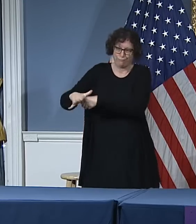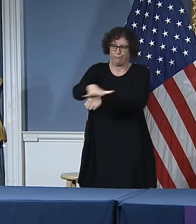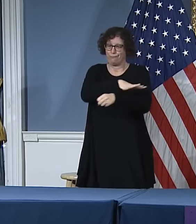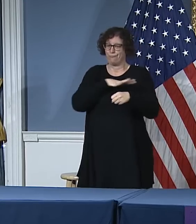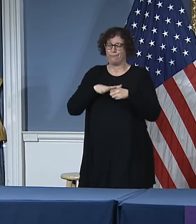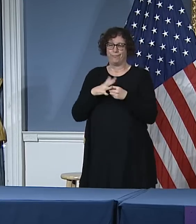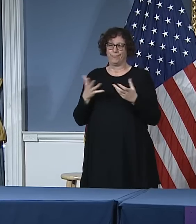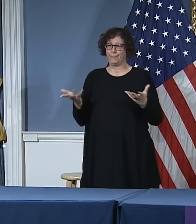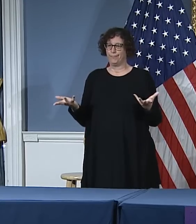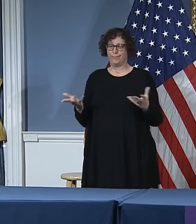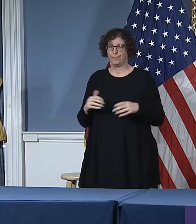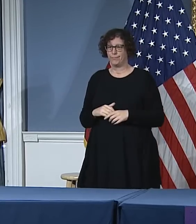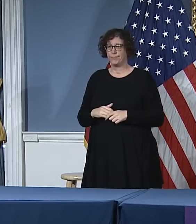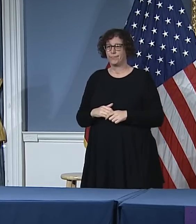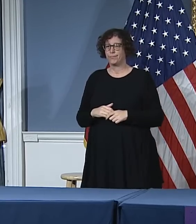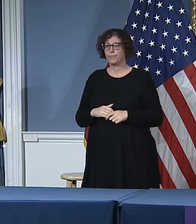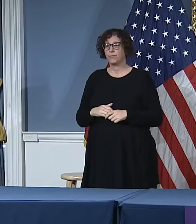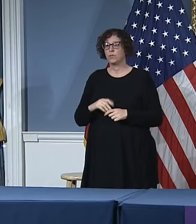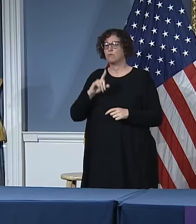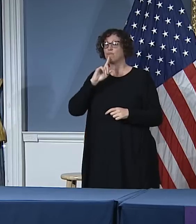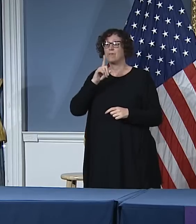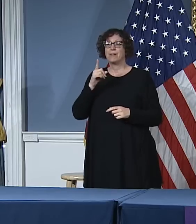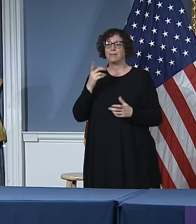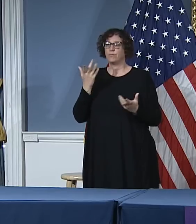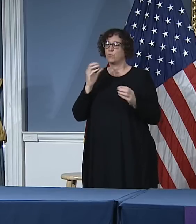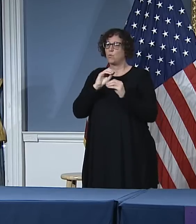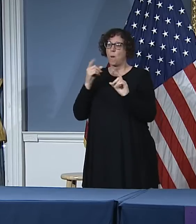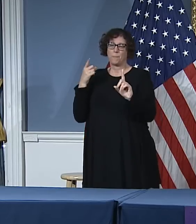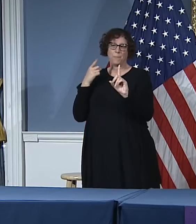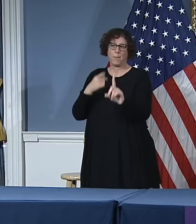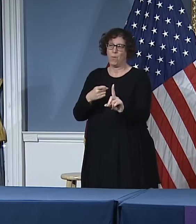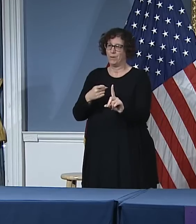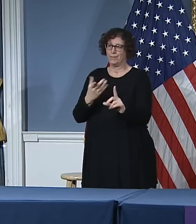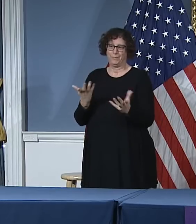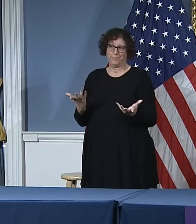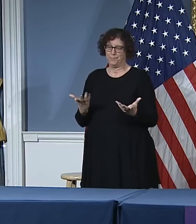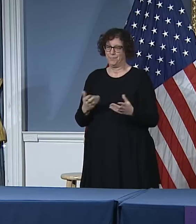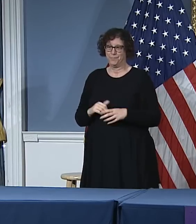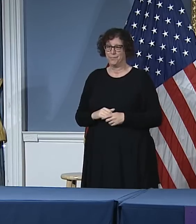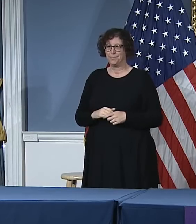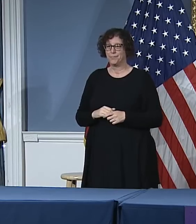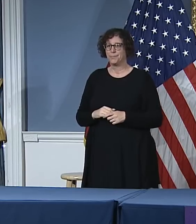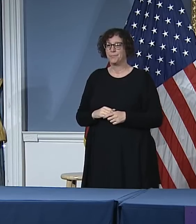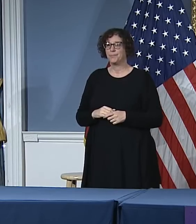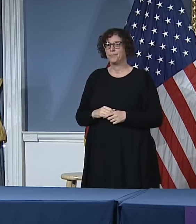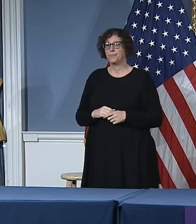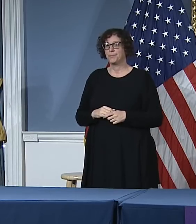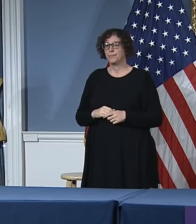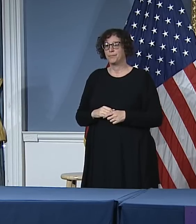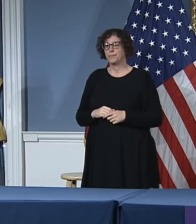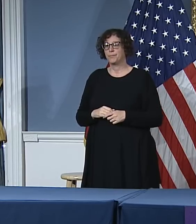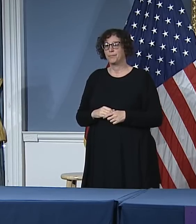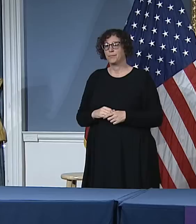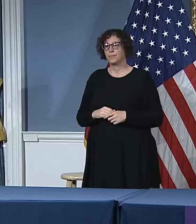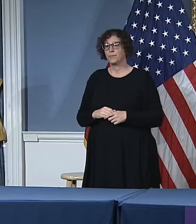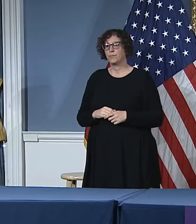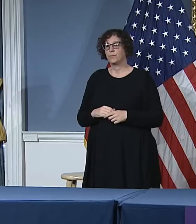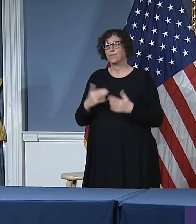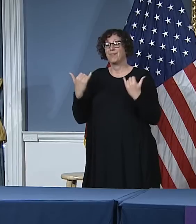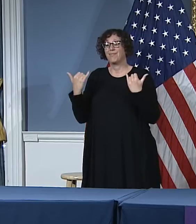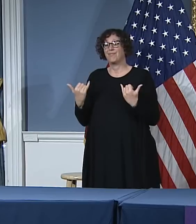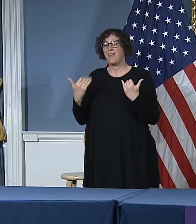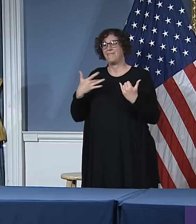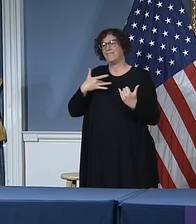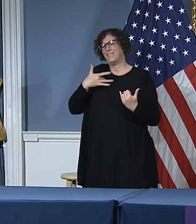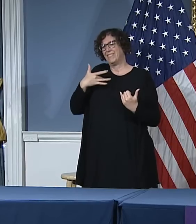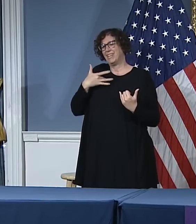how this virus is transmitted, we still don't think that just casual contact, passing someone in the street, is going to